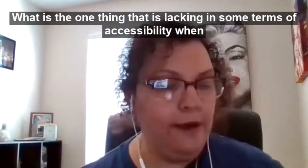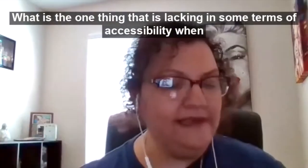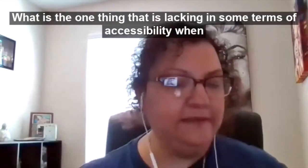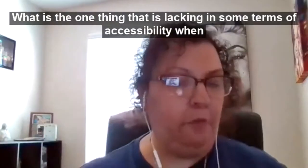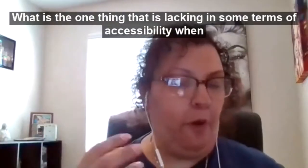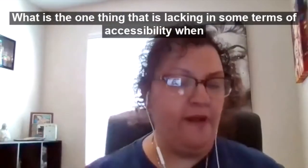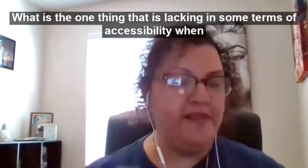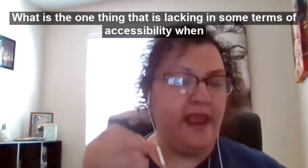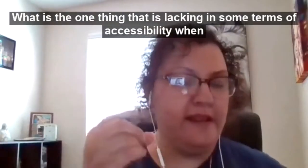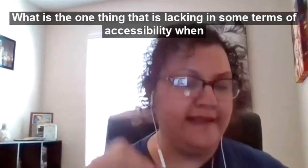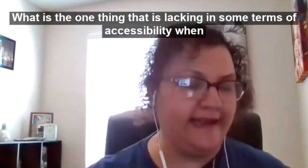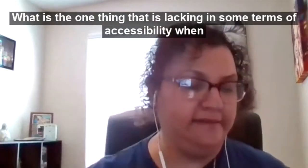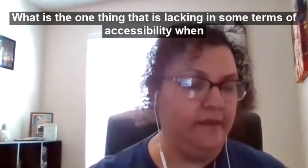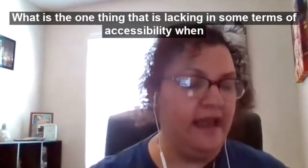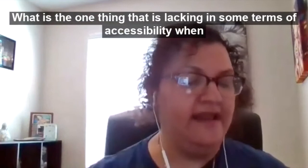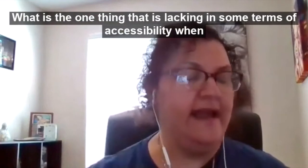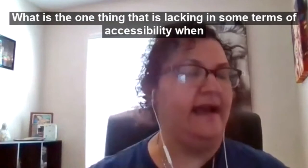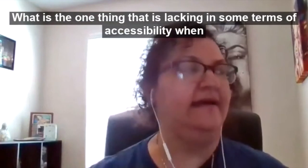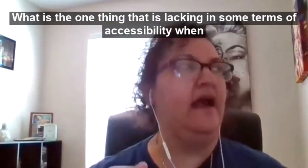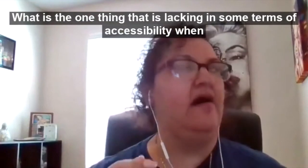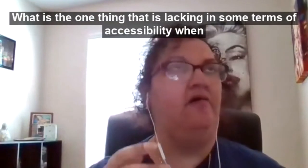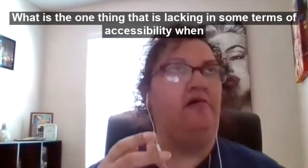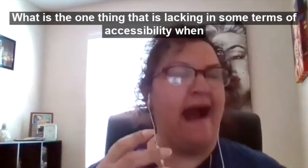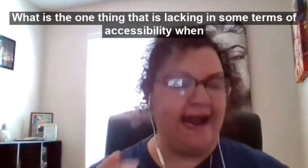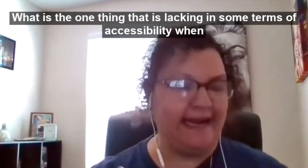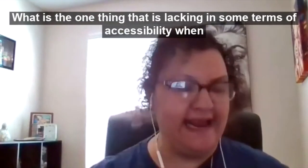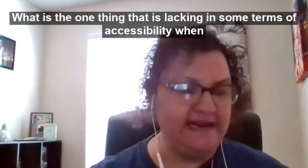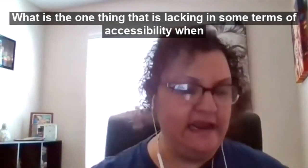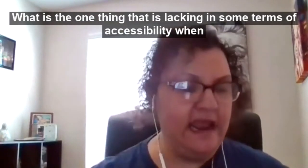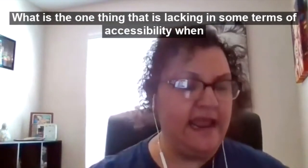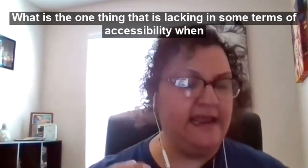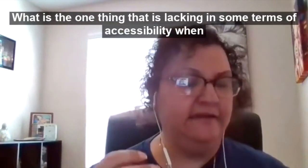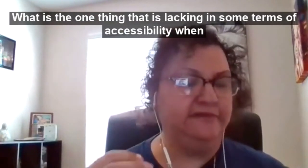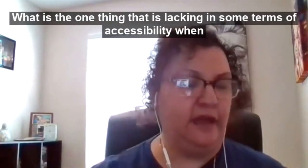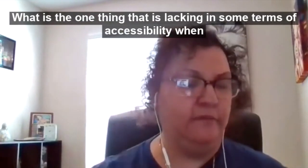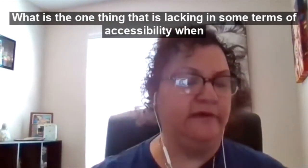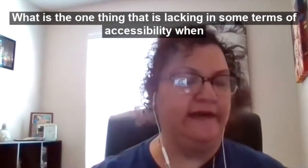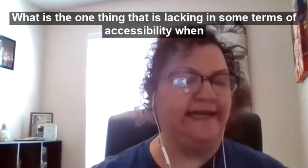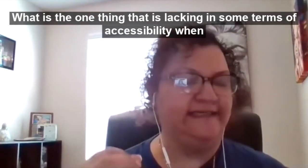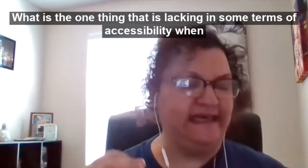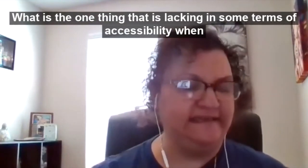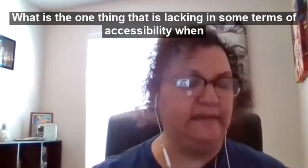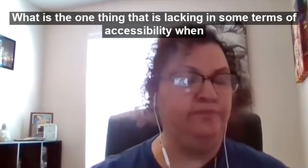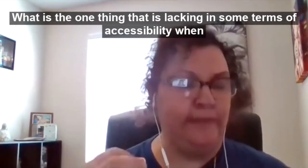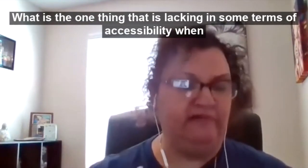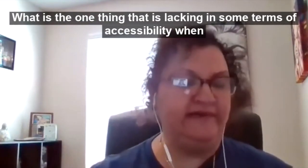What is the one thing that is lacking in terms of